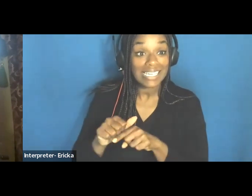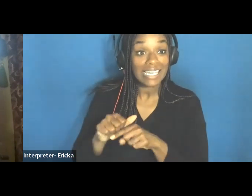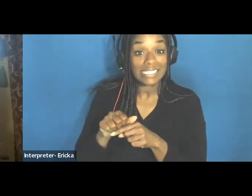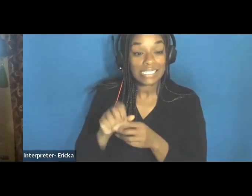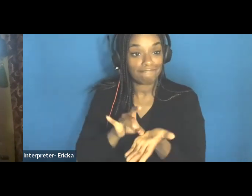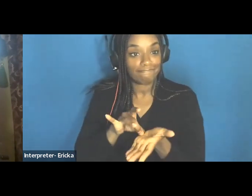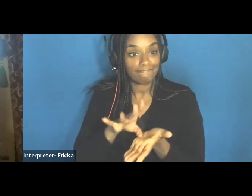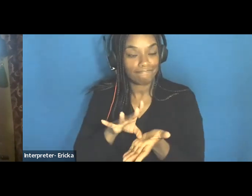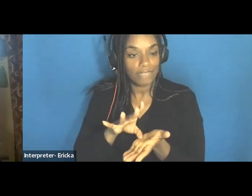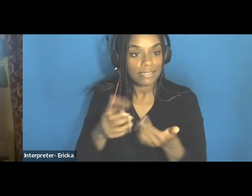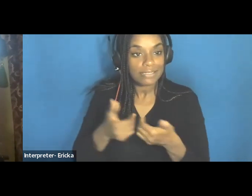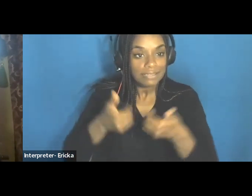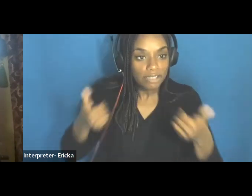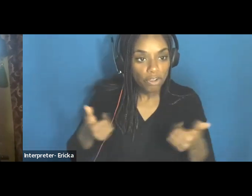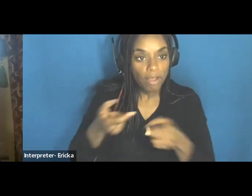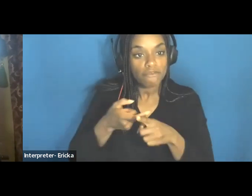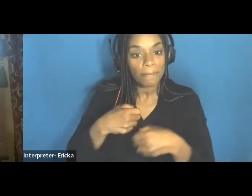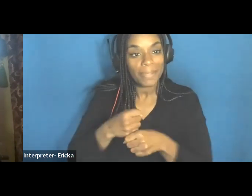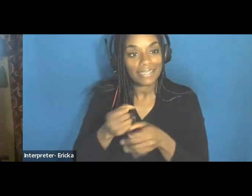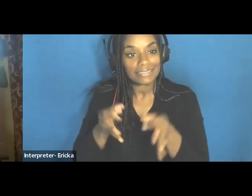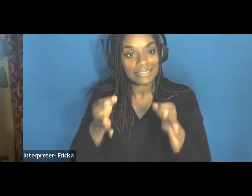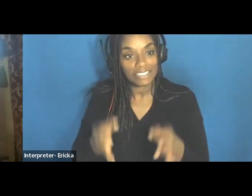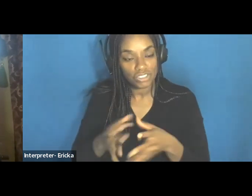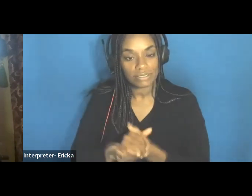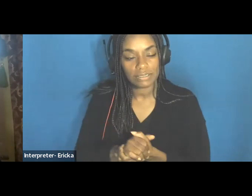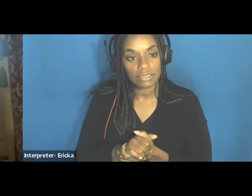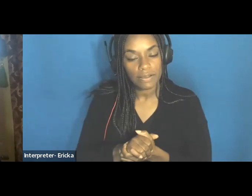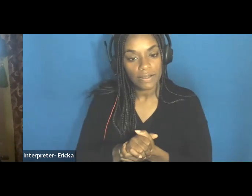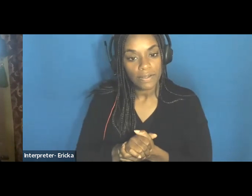of the decision-making throughout.